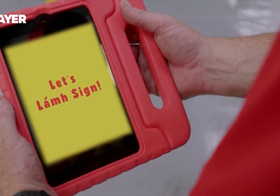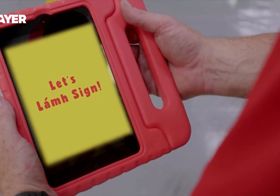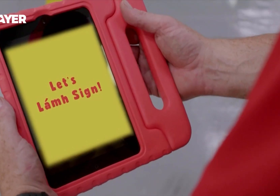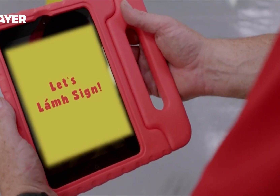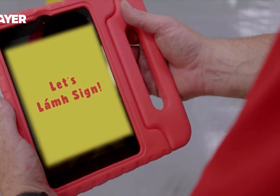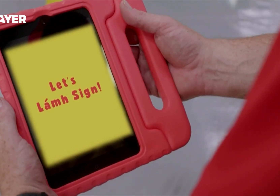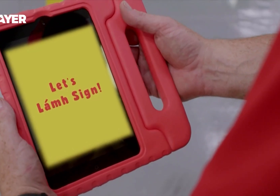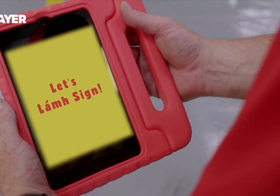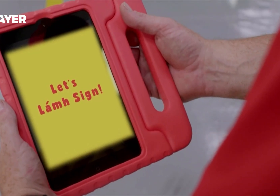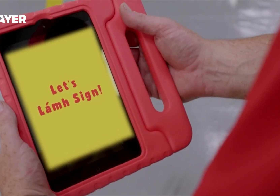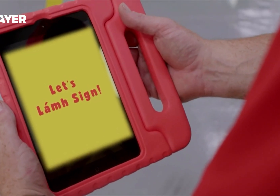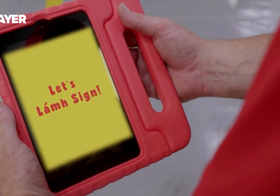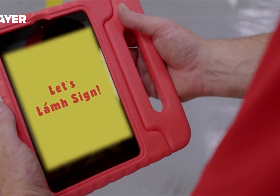Let's Lámh sign.